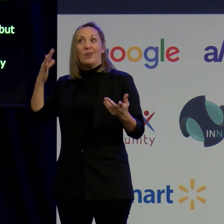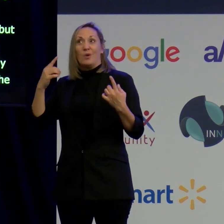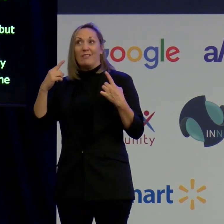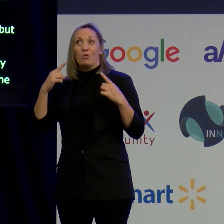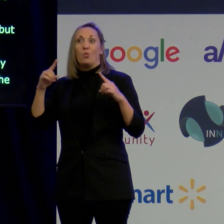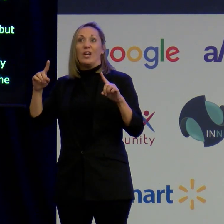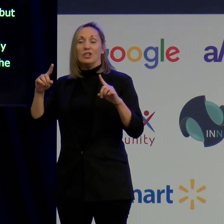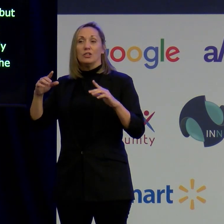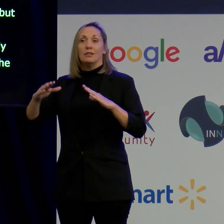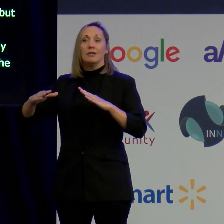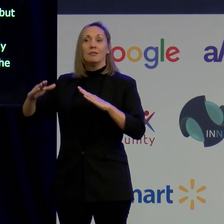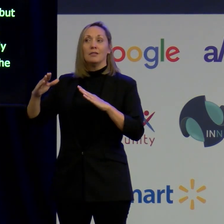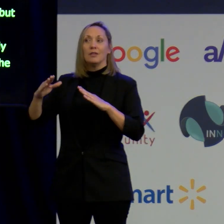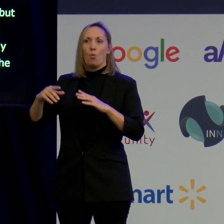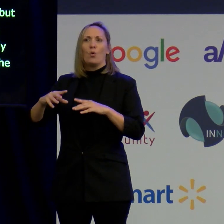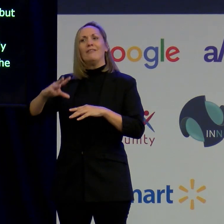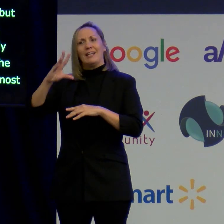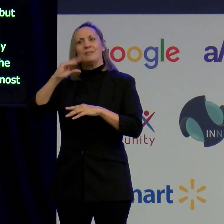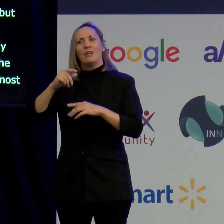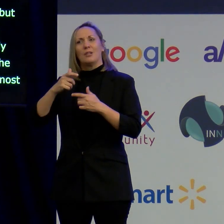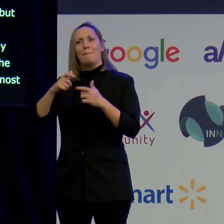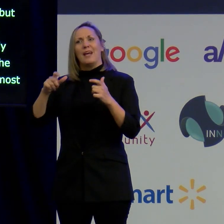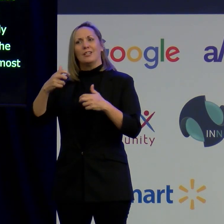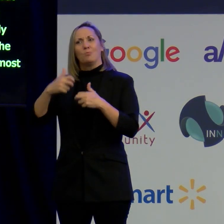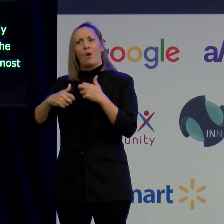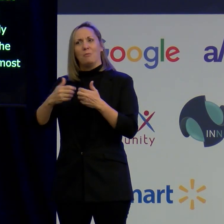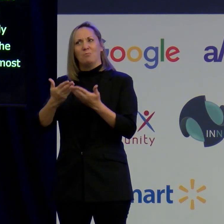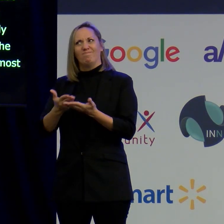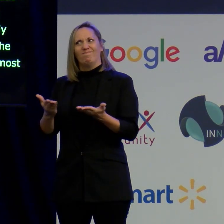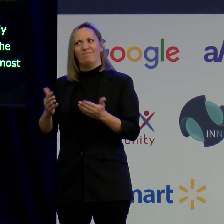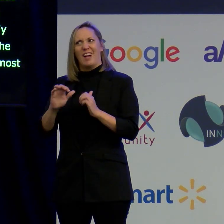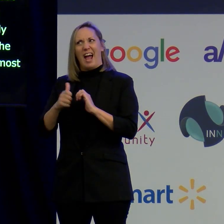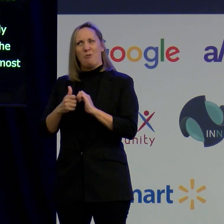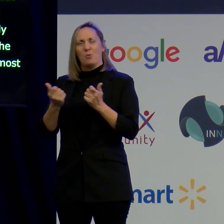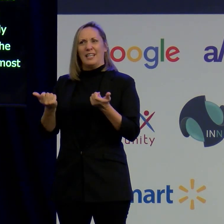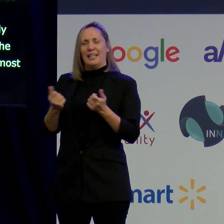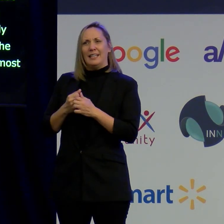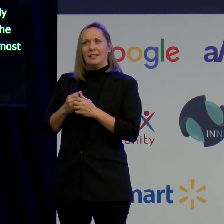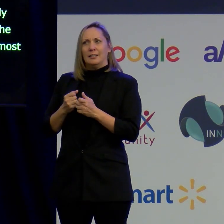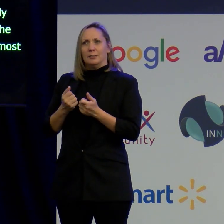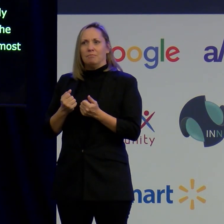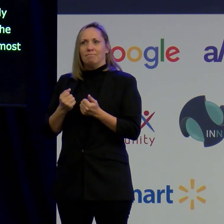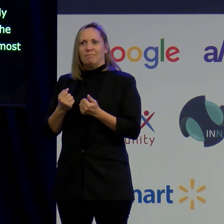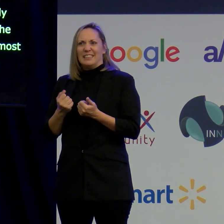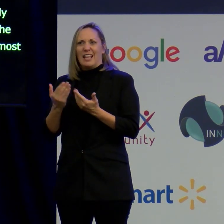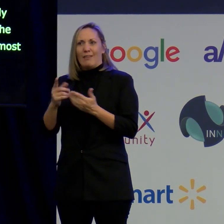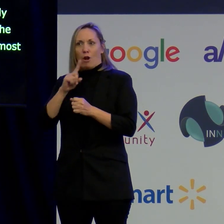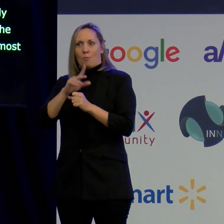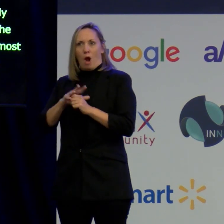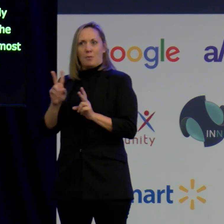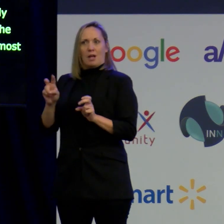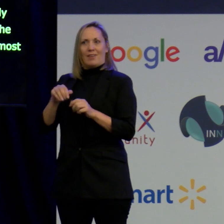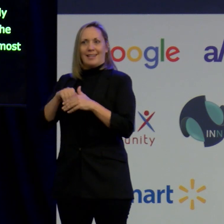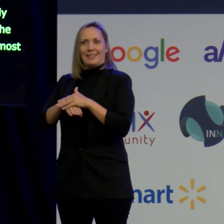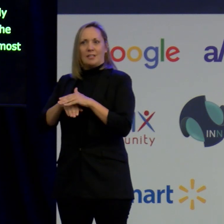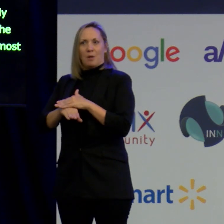most ultimate problem of all. How do we deliver on the promise of accessibility as